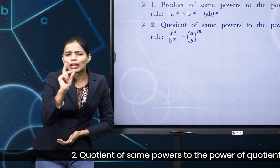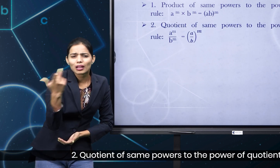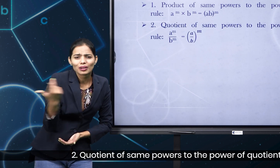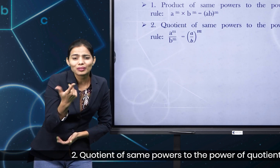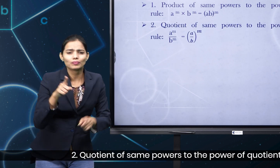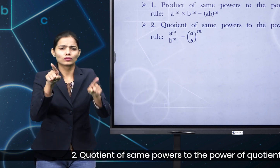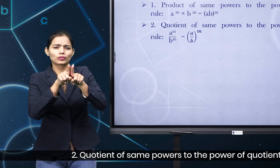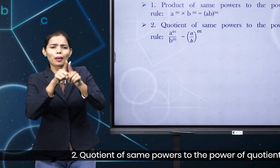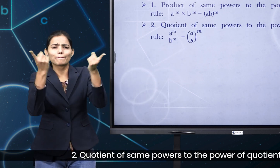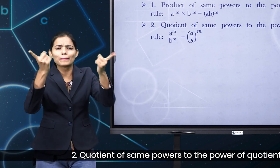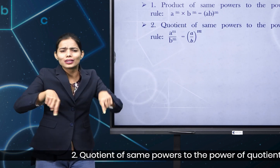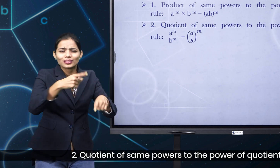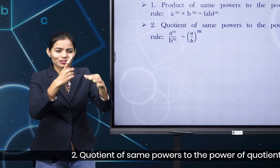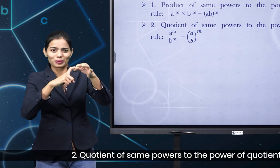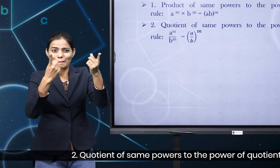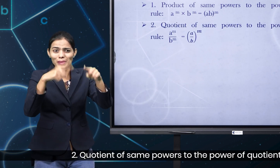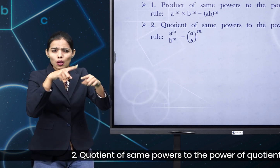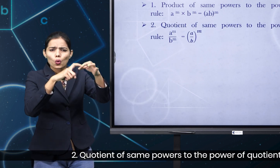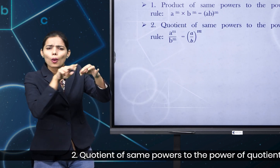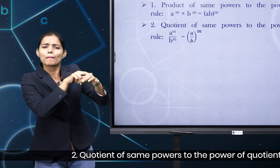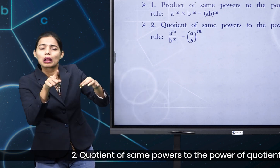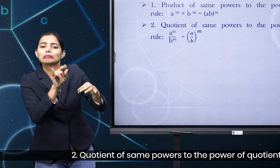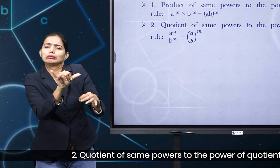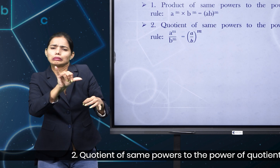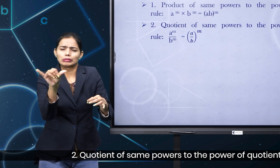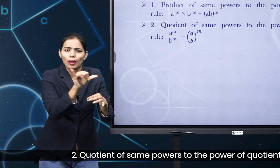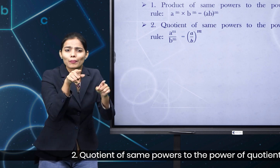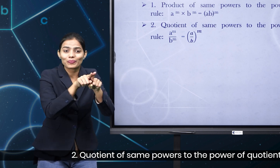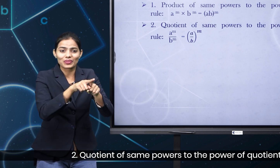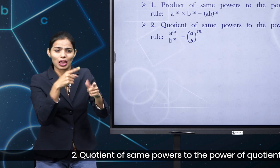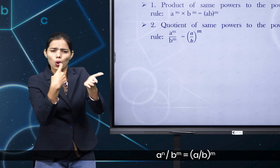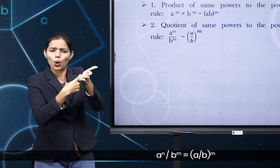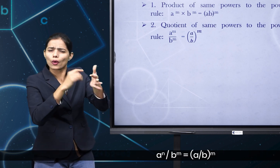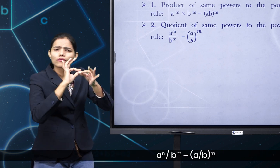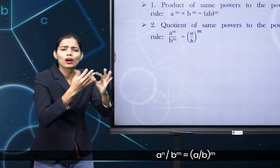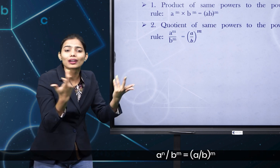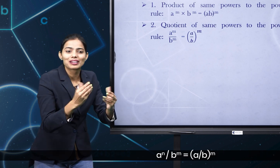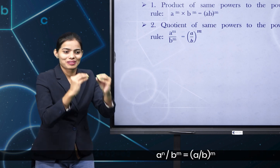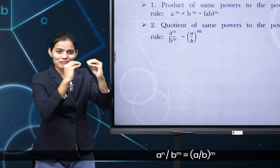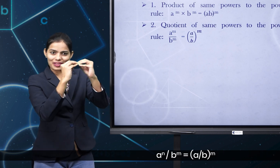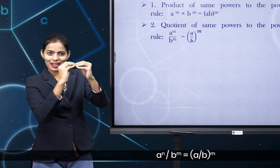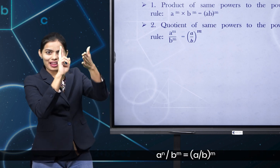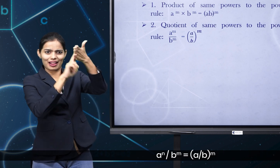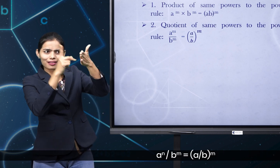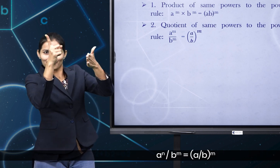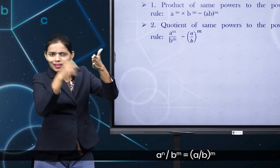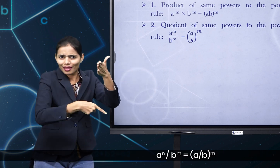Number 2. Quotient of same powers to the power of quotient rule. A to the power n by b to the power